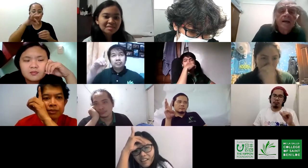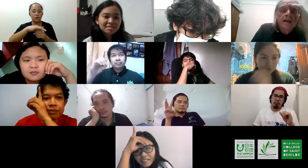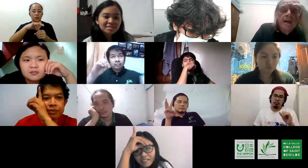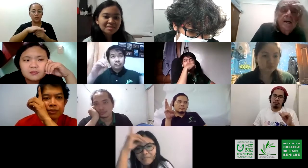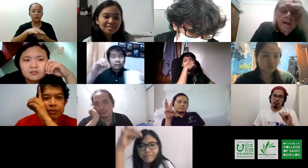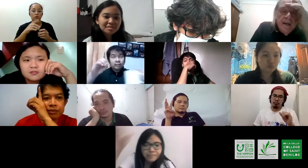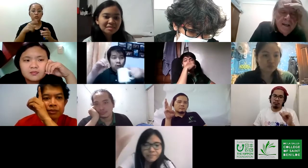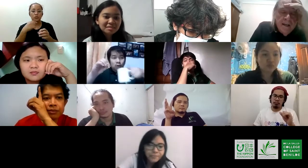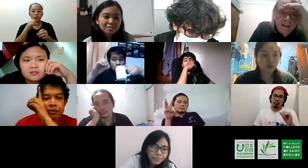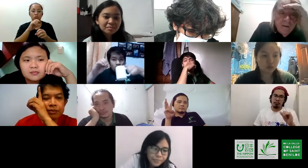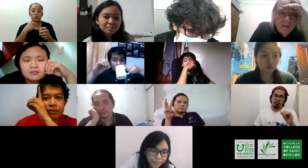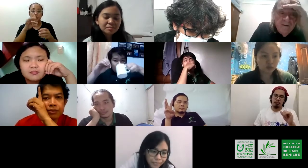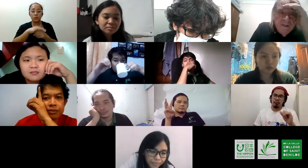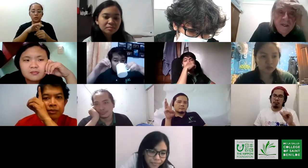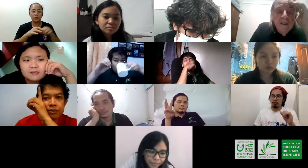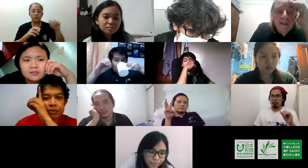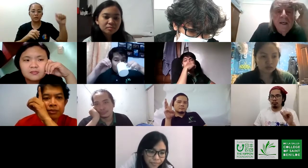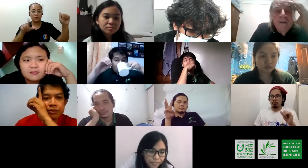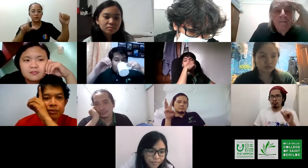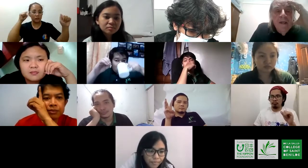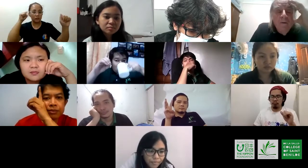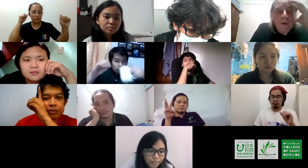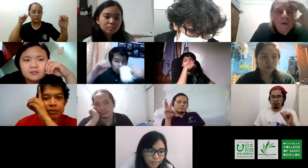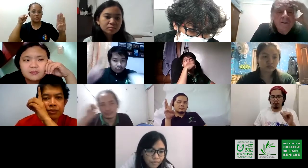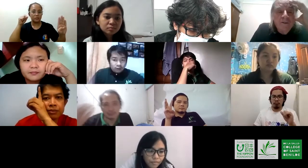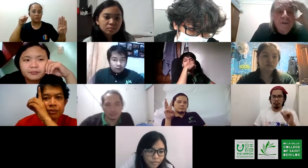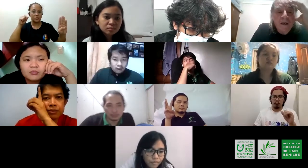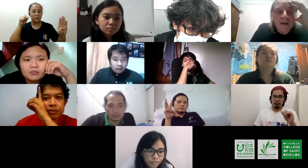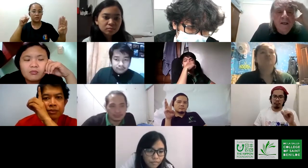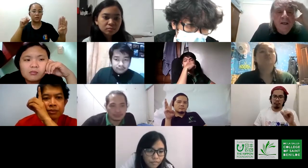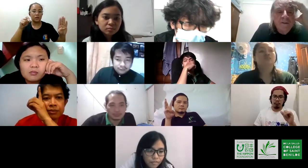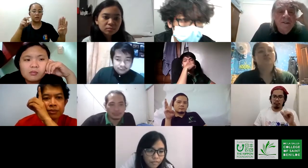I see D and D C. is in dog, yes. Okay.